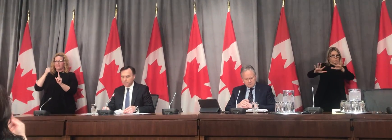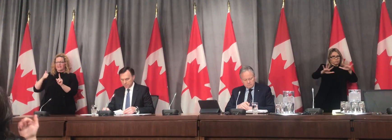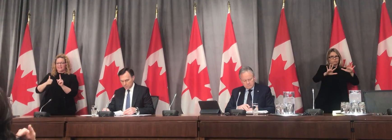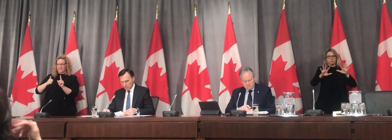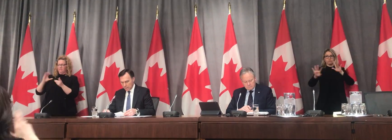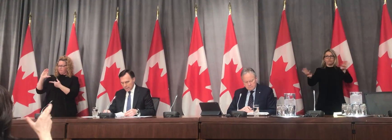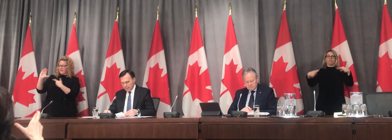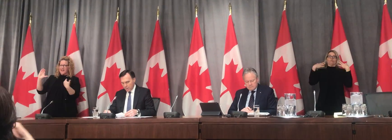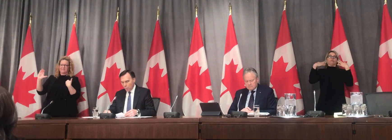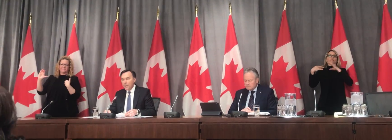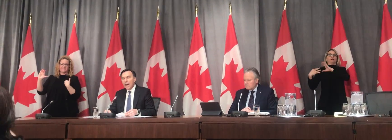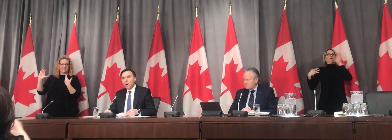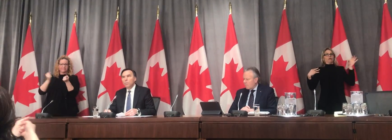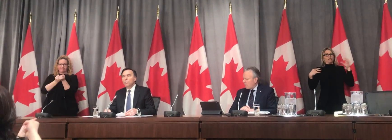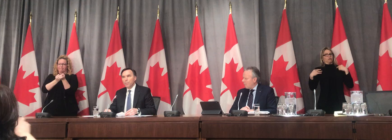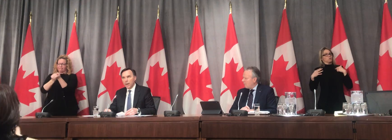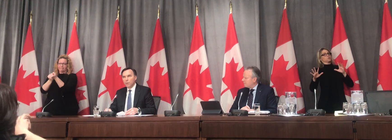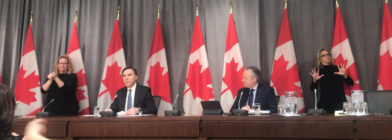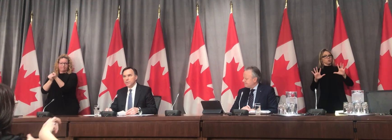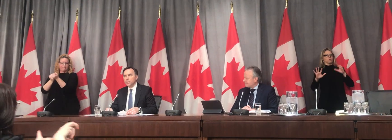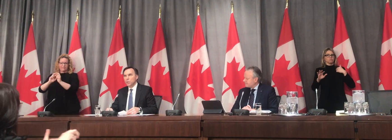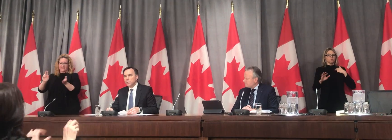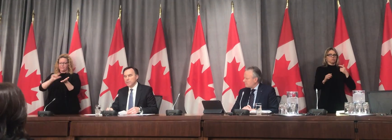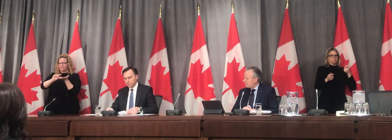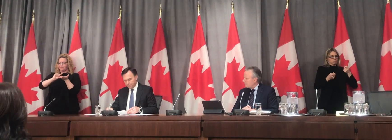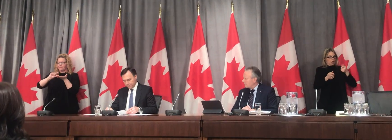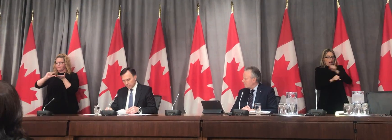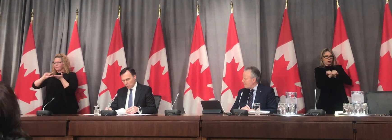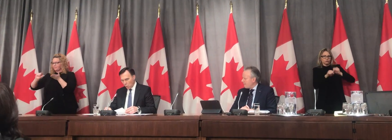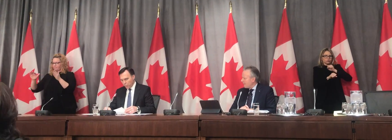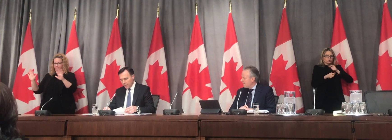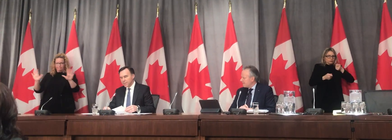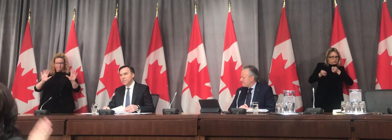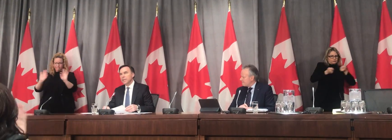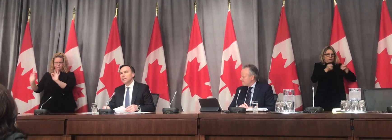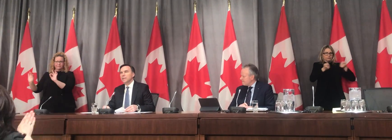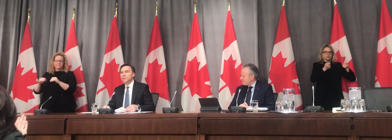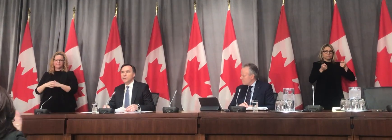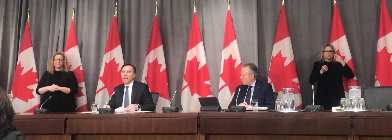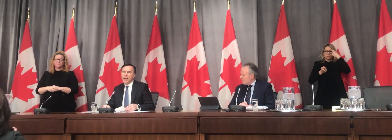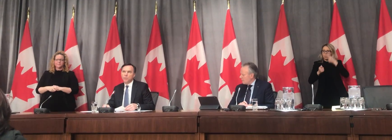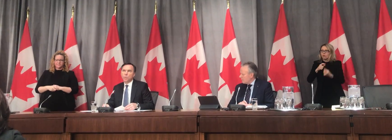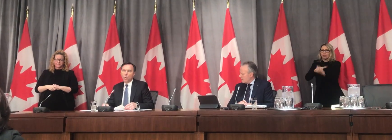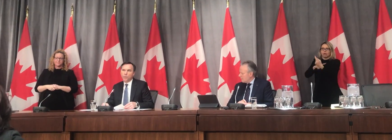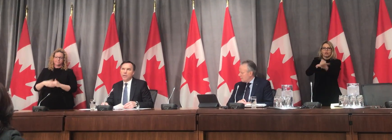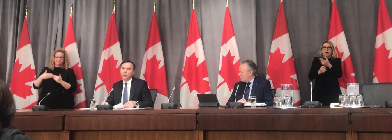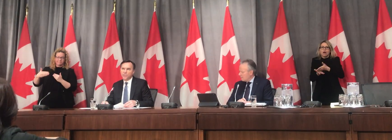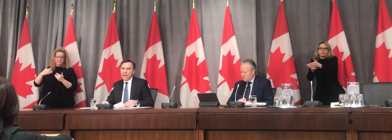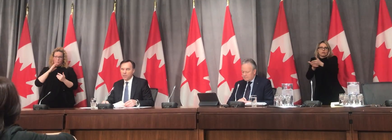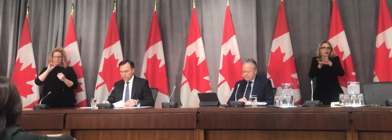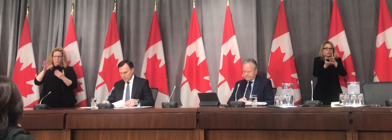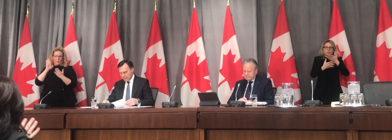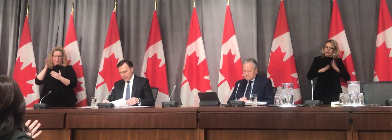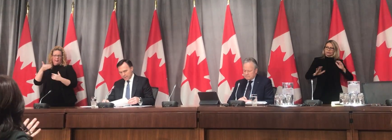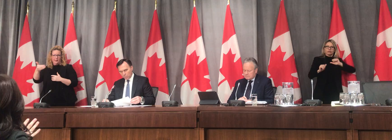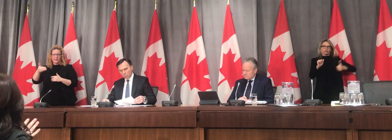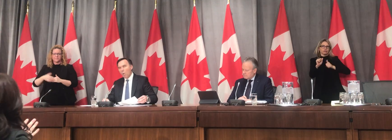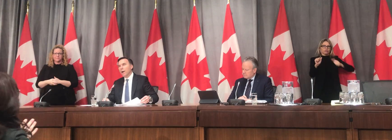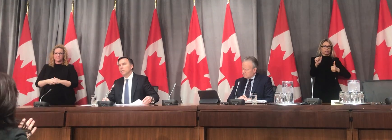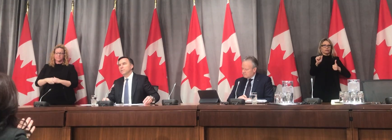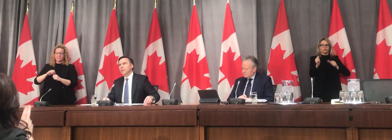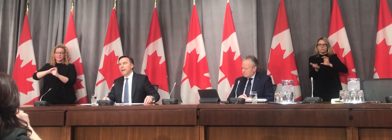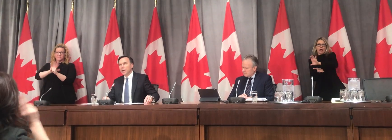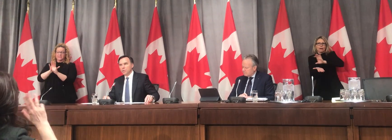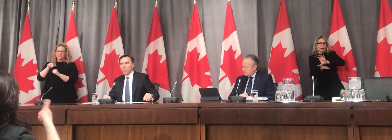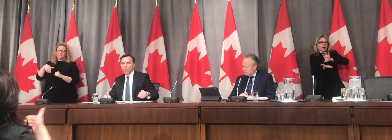respond. We're now prepared to use it. COVID-19 is an extraordinary challenge